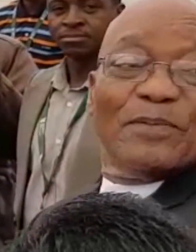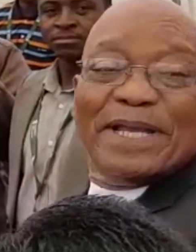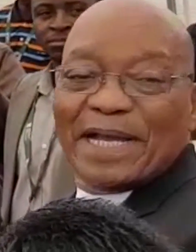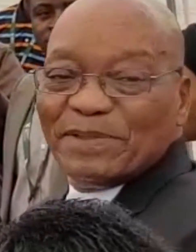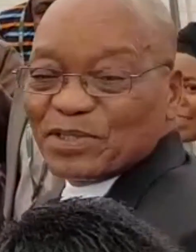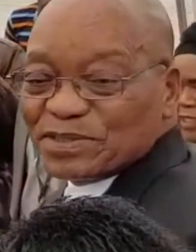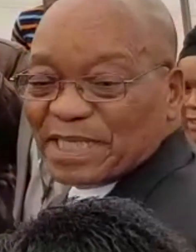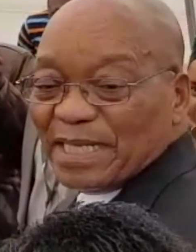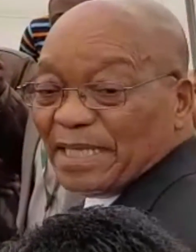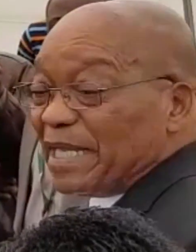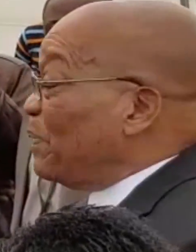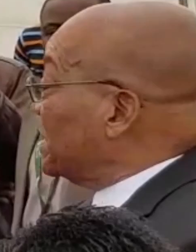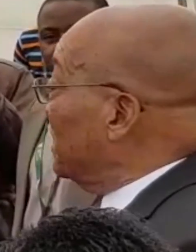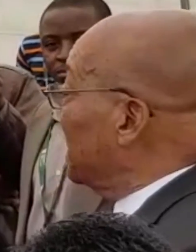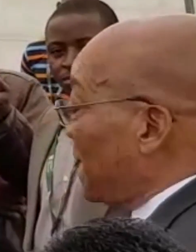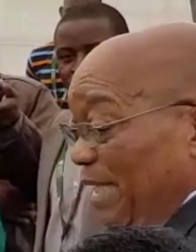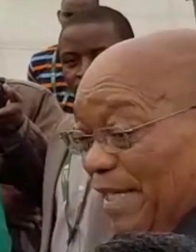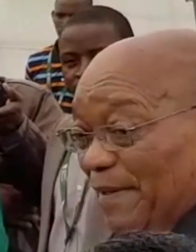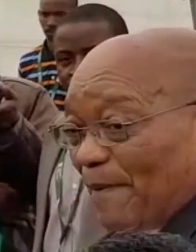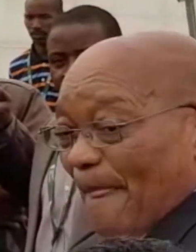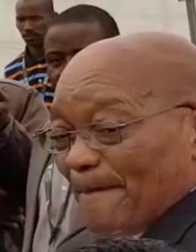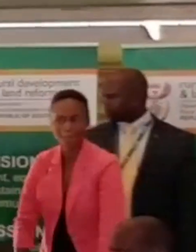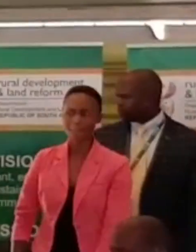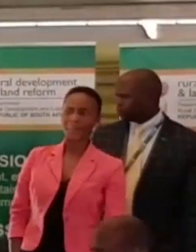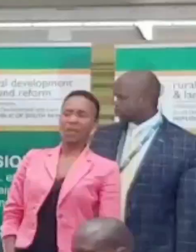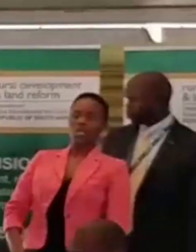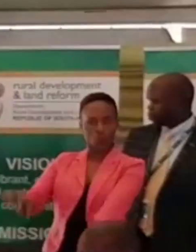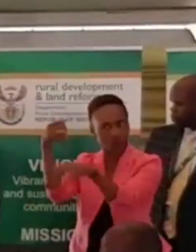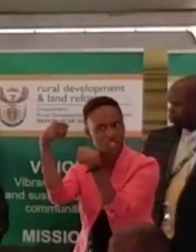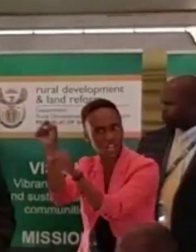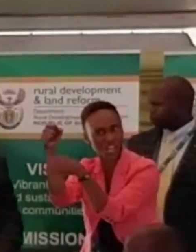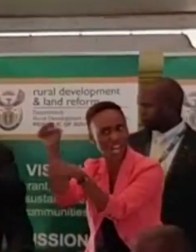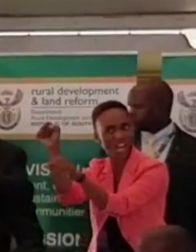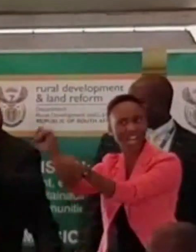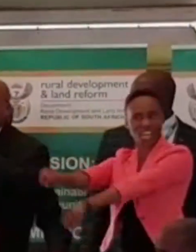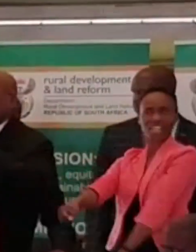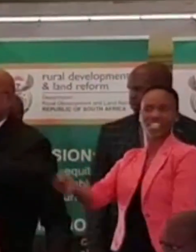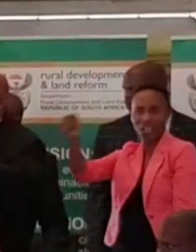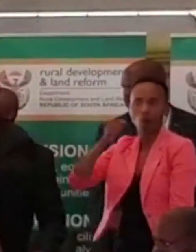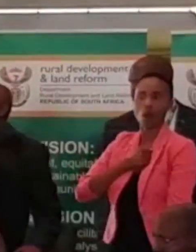When you produce, you don't know where to sell.